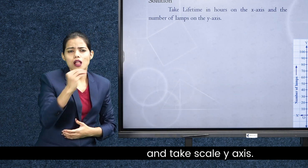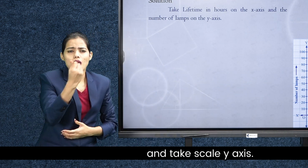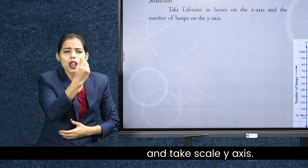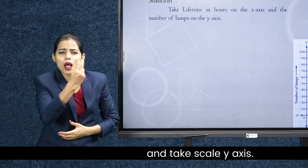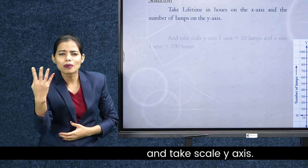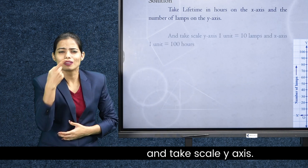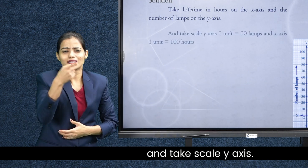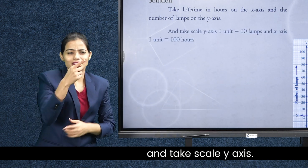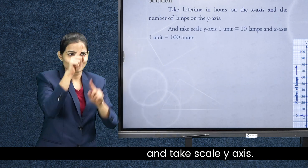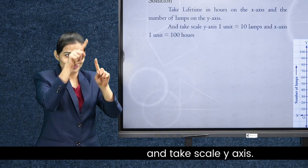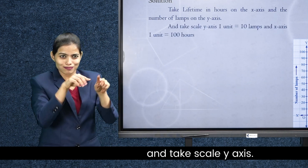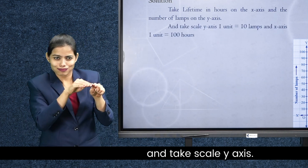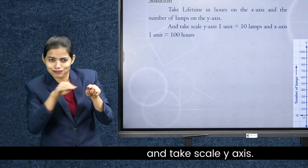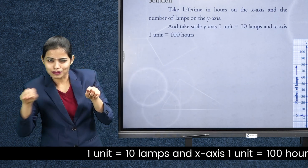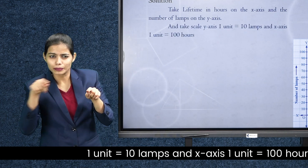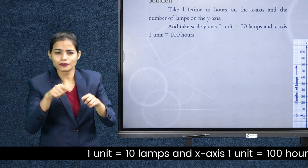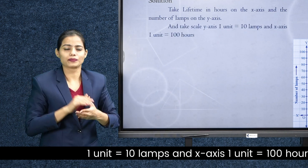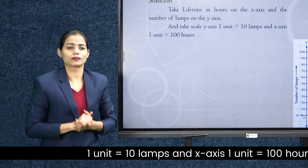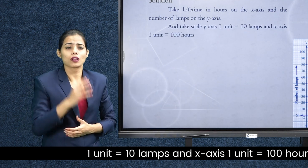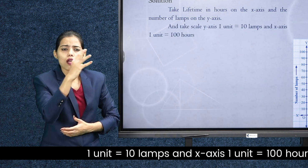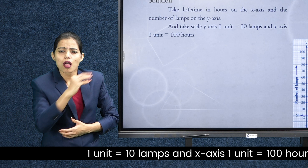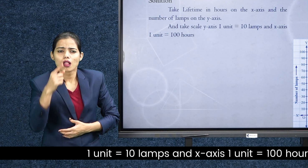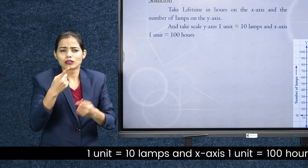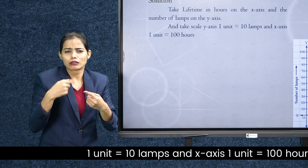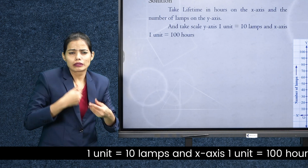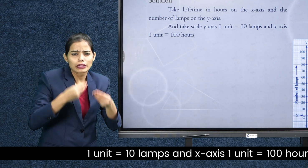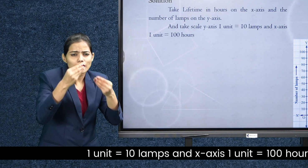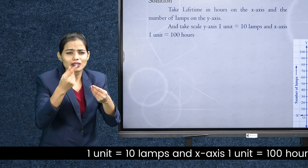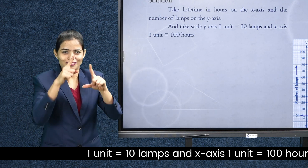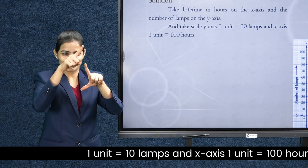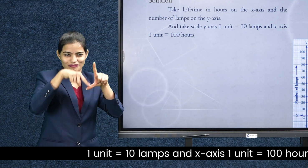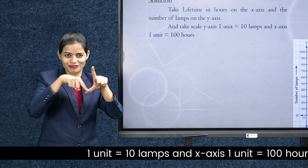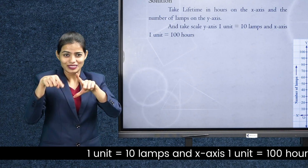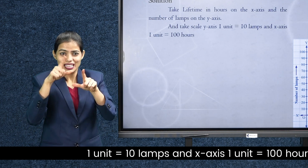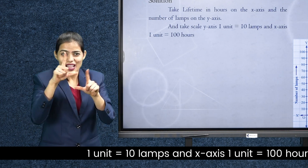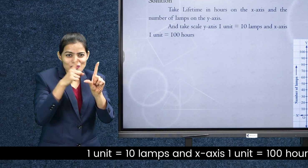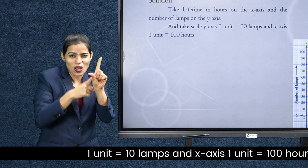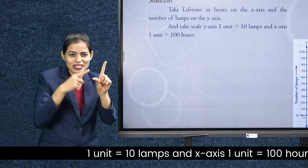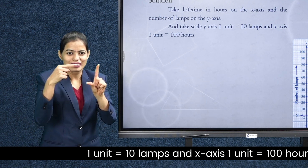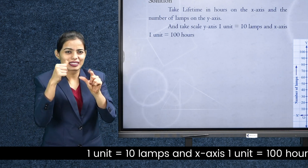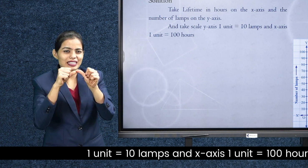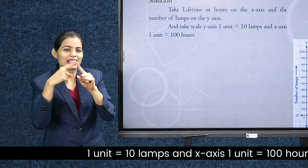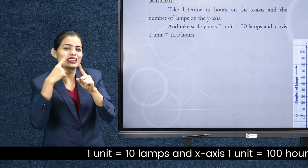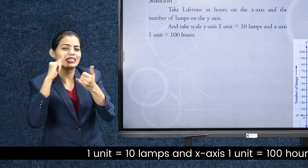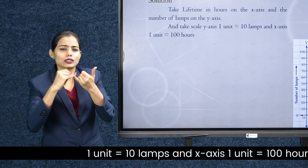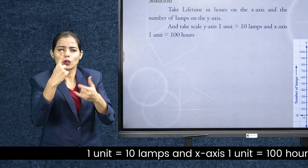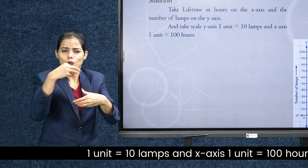And take scale y-axis 1 unit is equal to 10 lamps and x-axis 1 unit is equal to